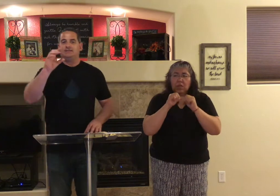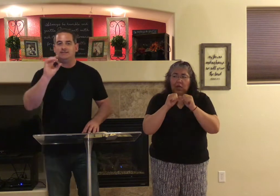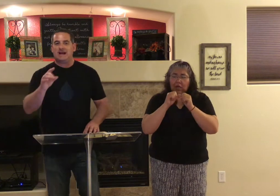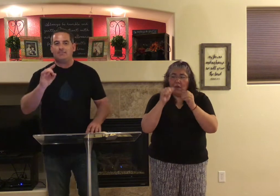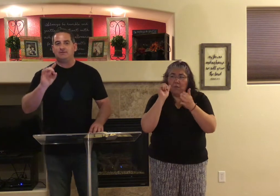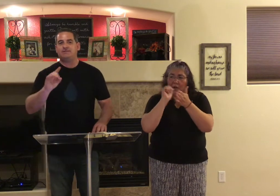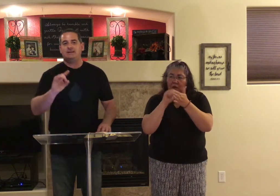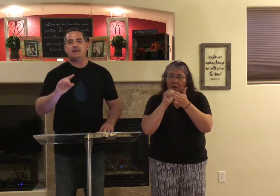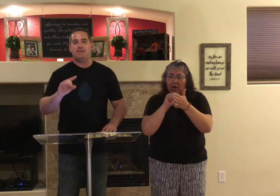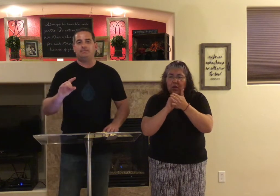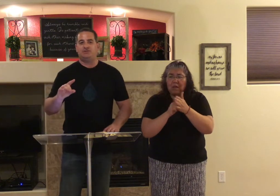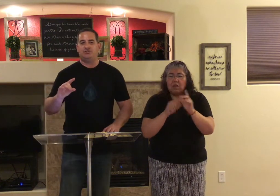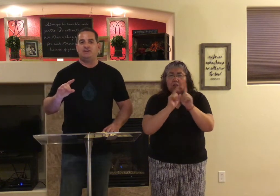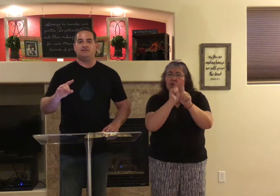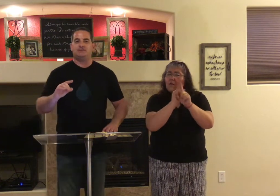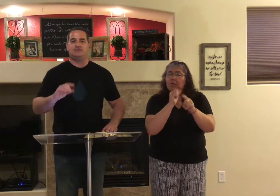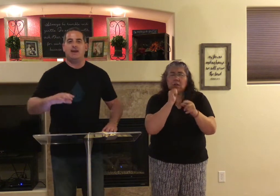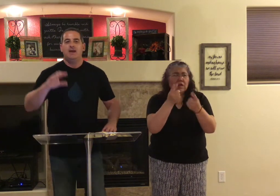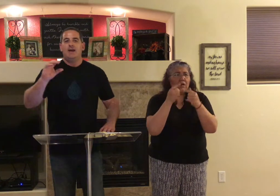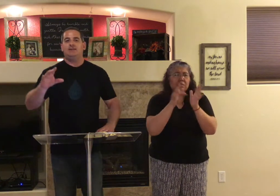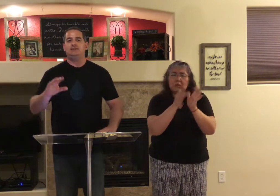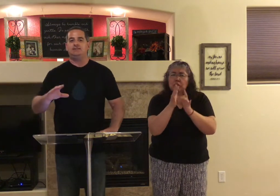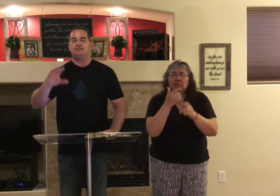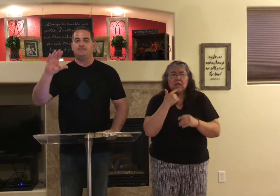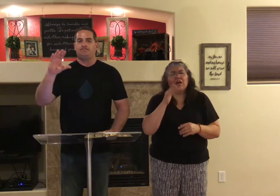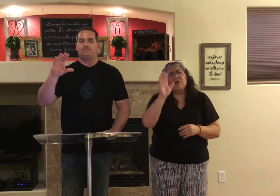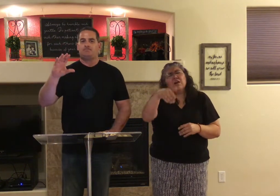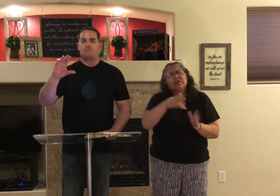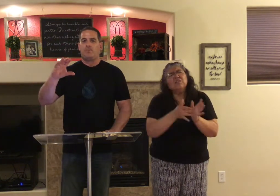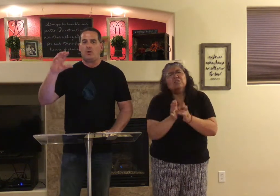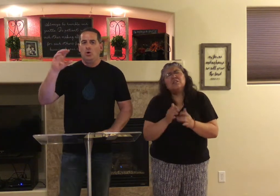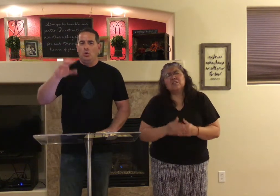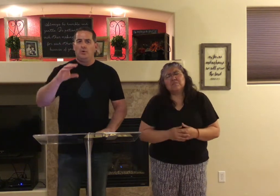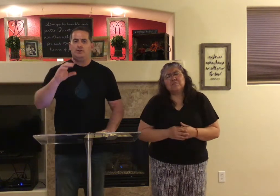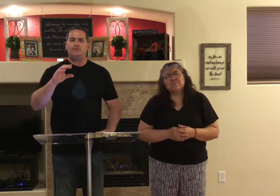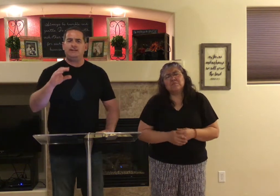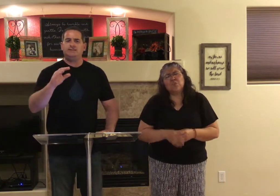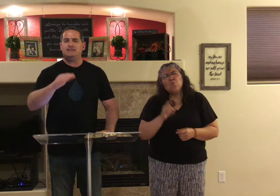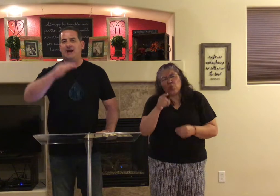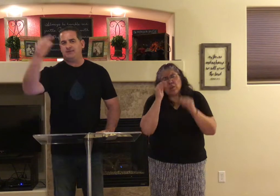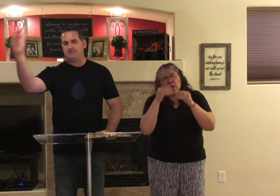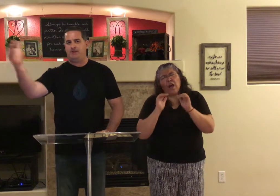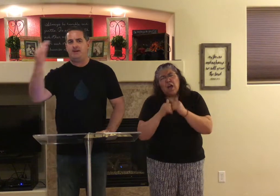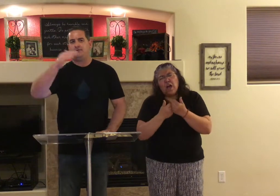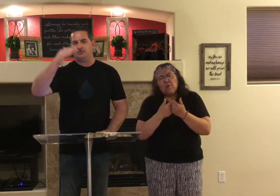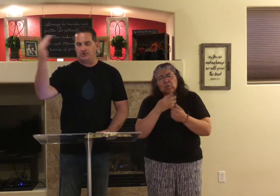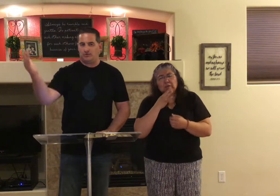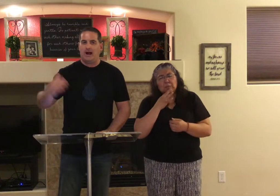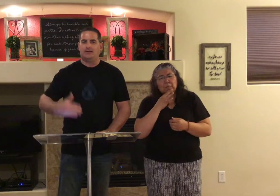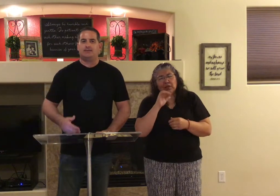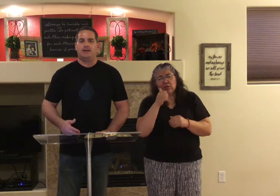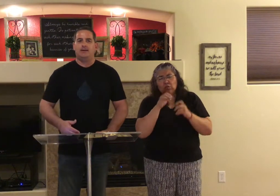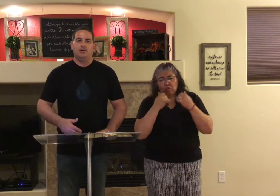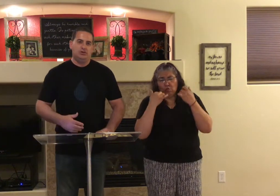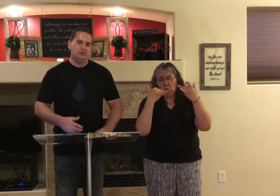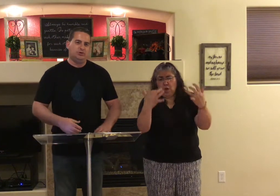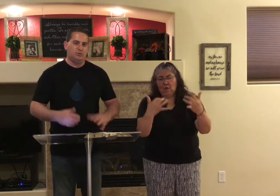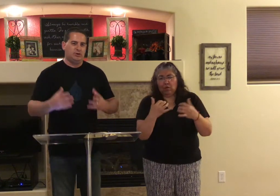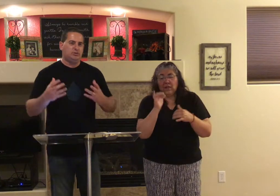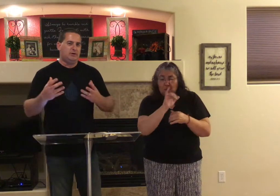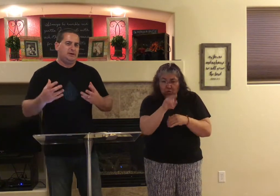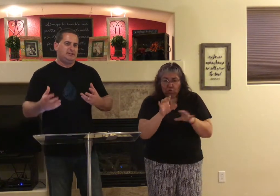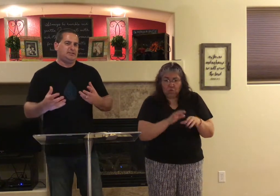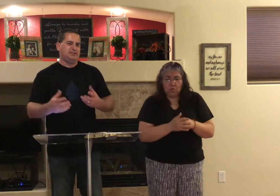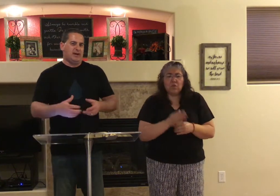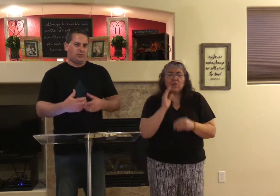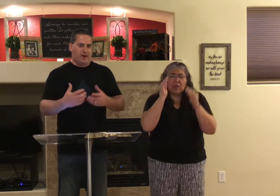see, the disciples didn't come up to Jesus and say, hey, Jesus, will you teach us how to speak to the crowds like you do? Will